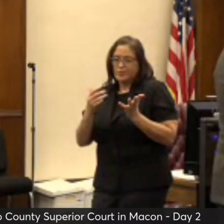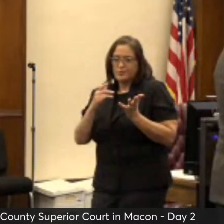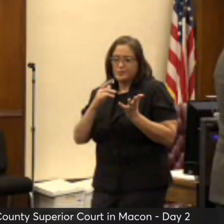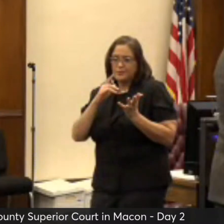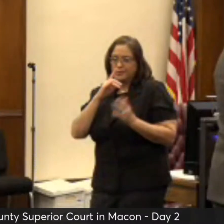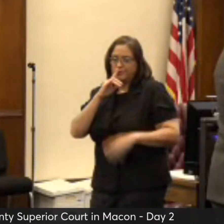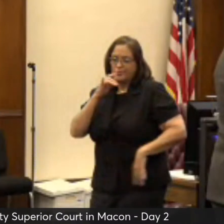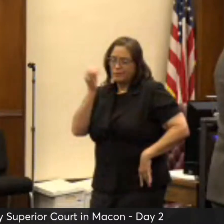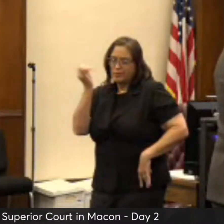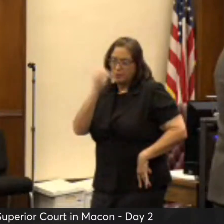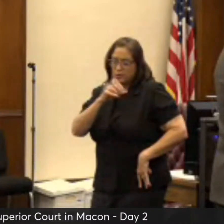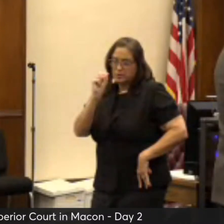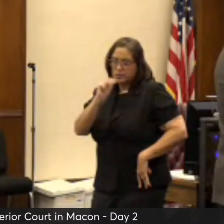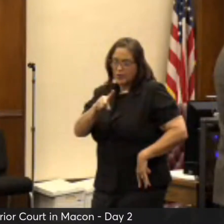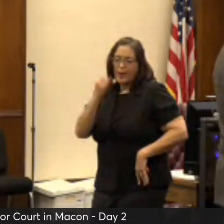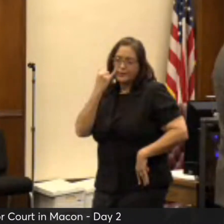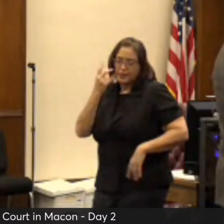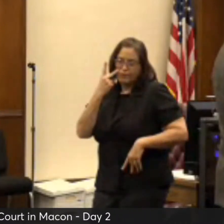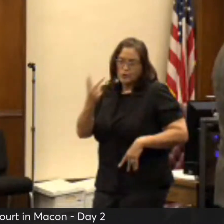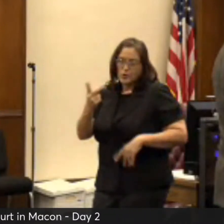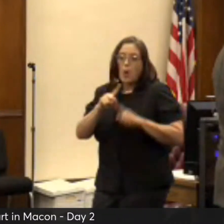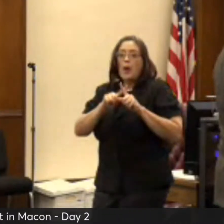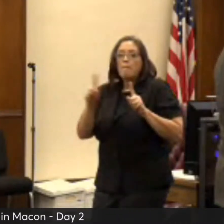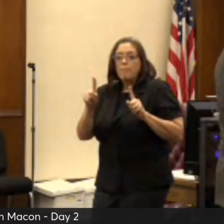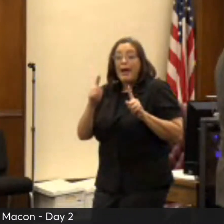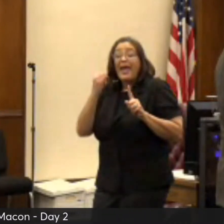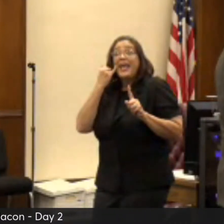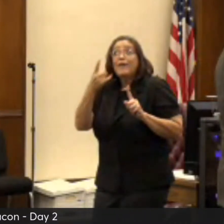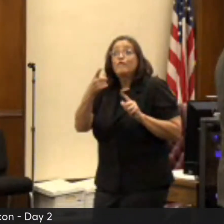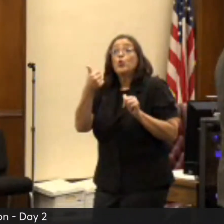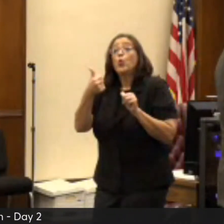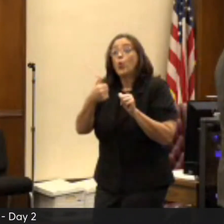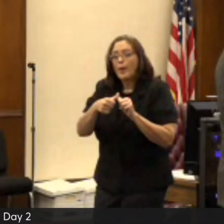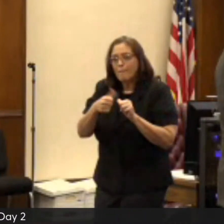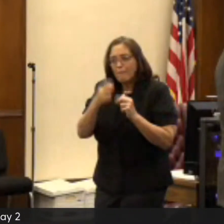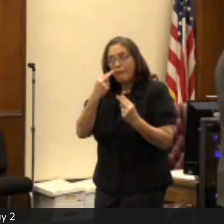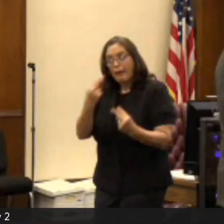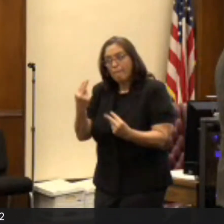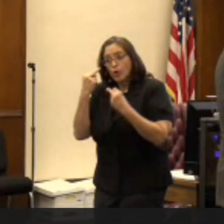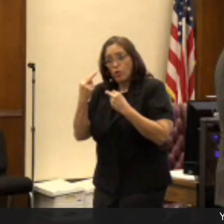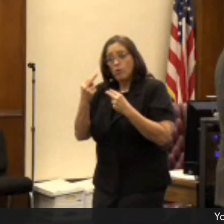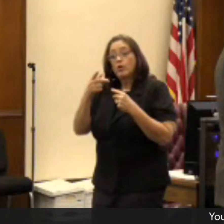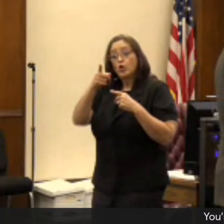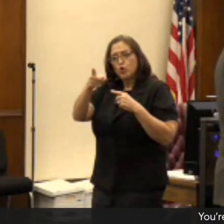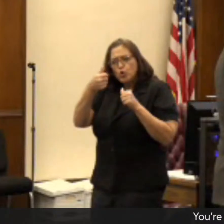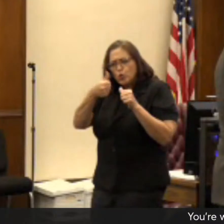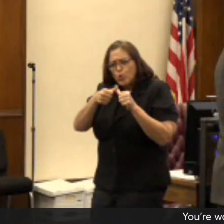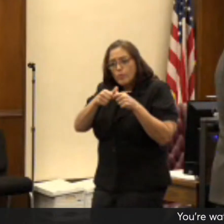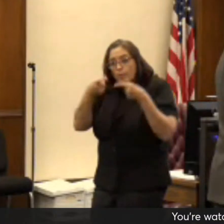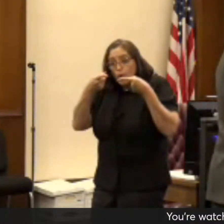to think that whether you saw this, but on the off chance that you remember, do you ever remember a time during trial,